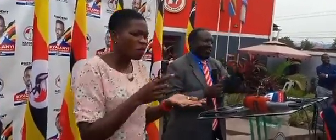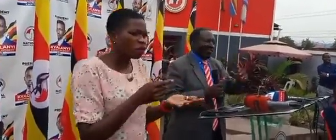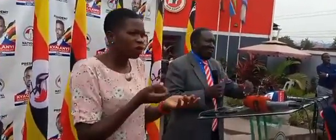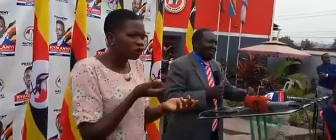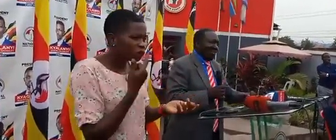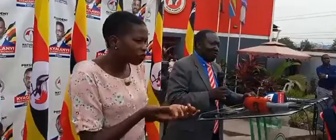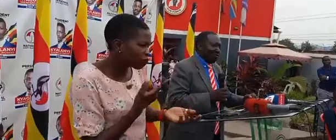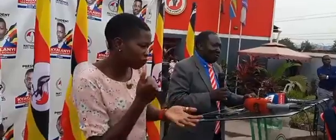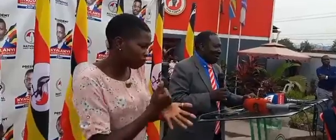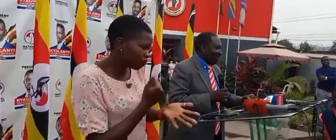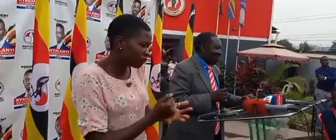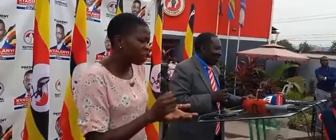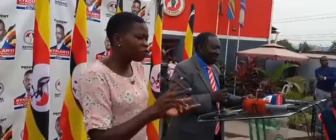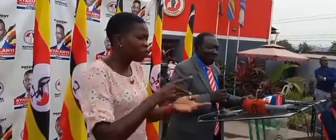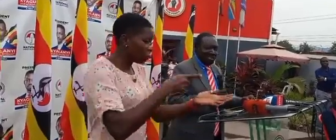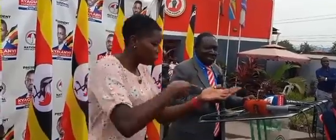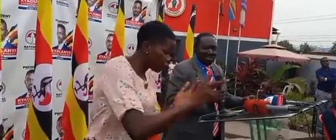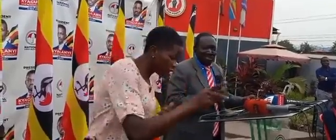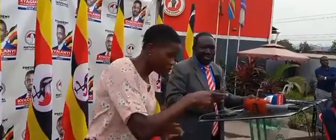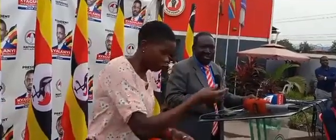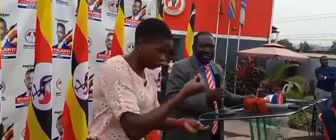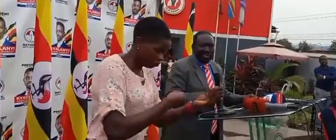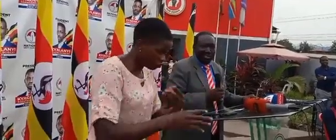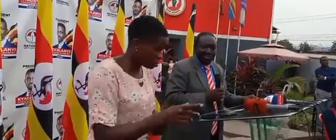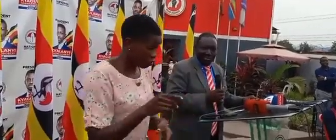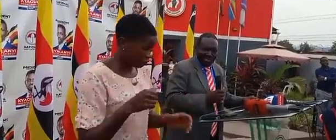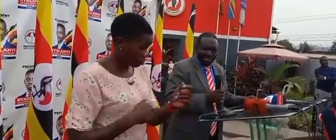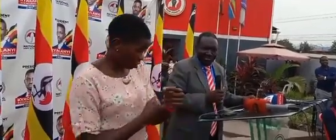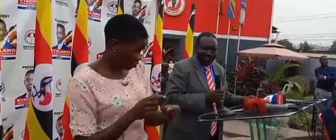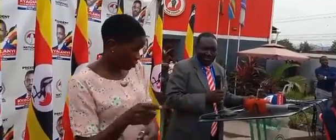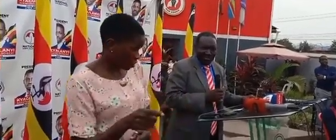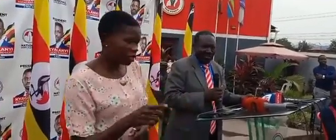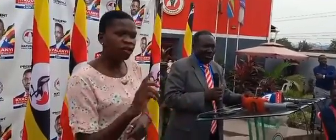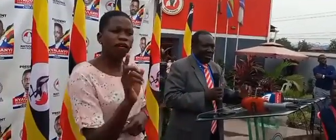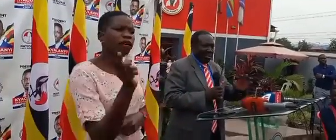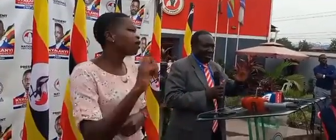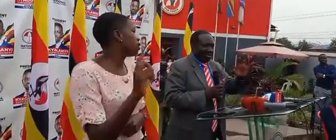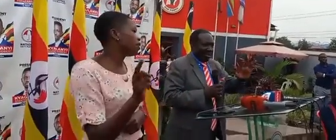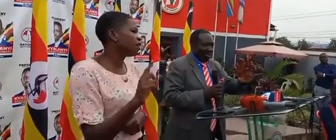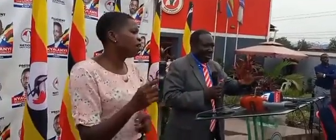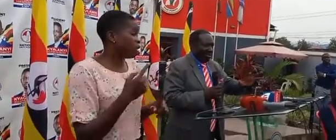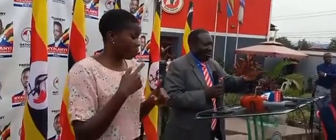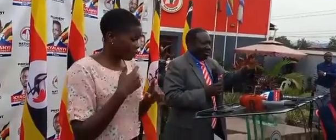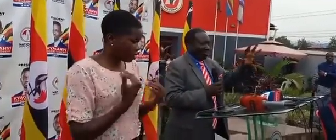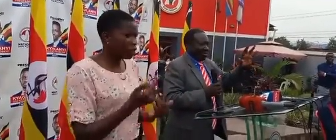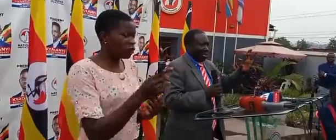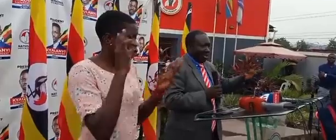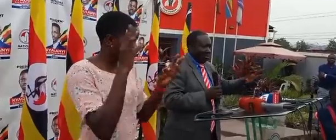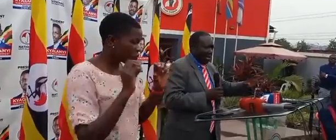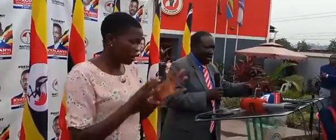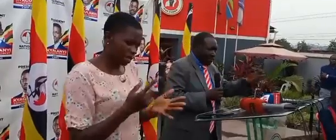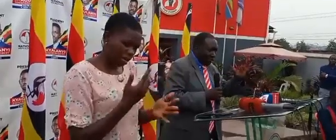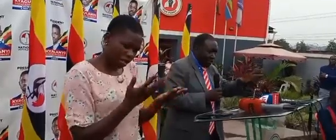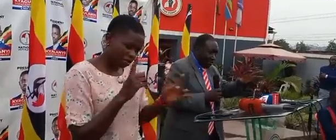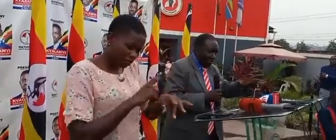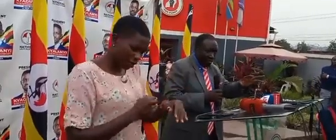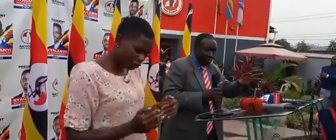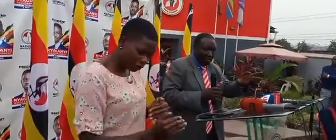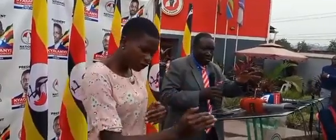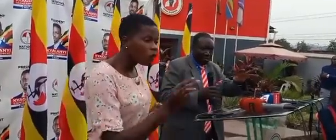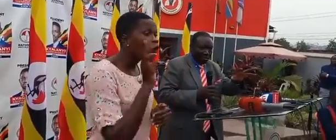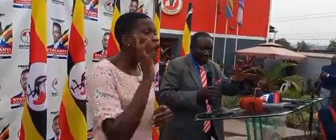nabali abatulugunya bagundi bapata eri mu buyinza. So akaseera koona tugenda kubeera